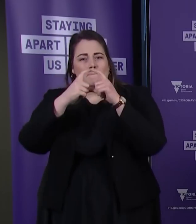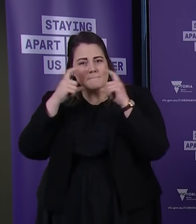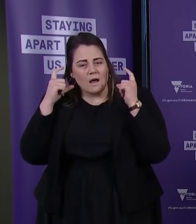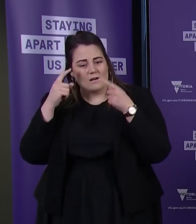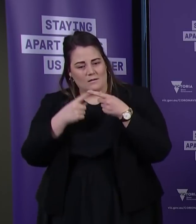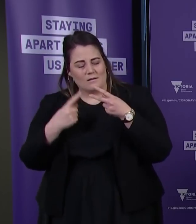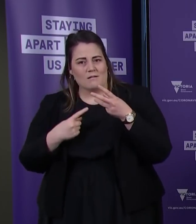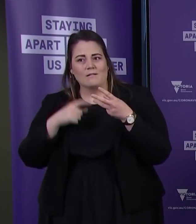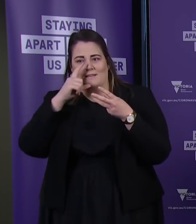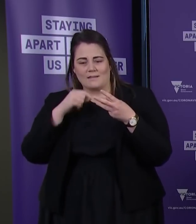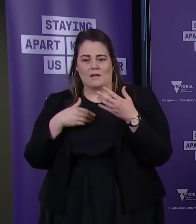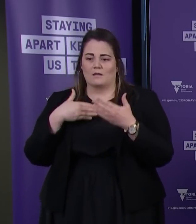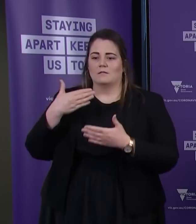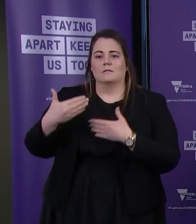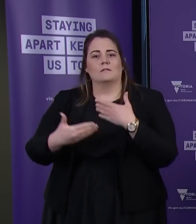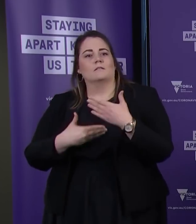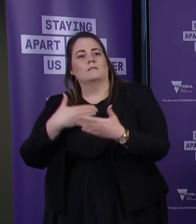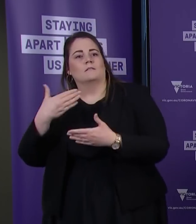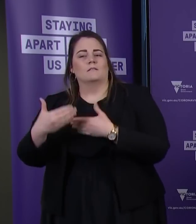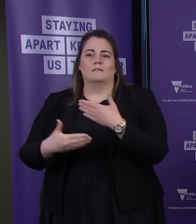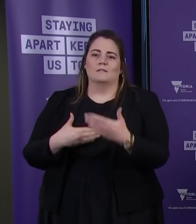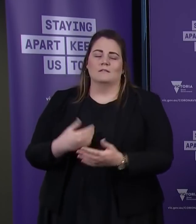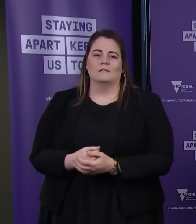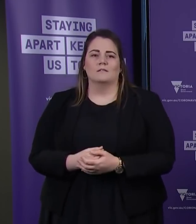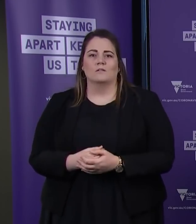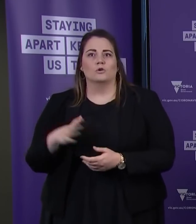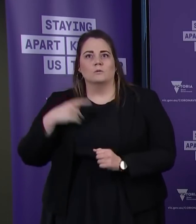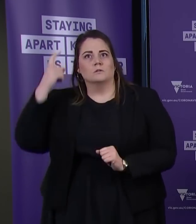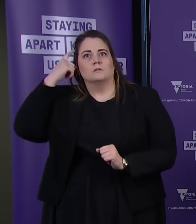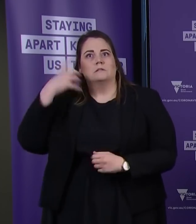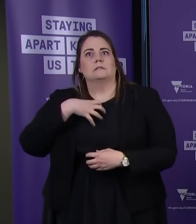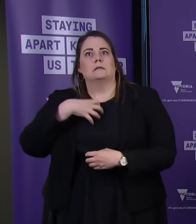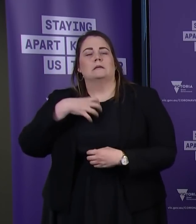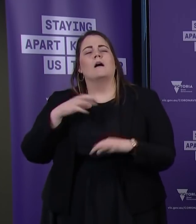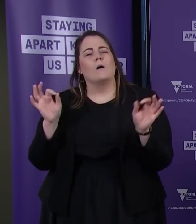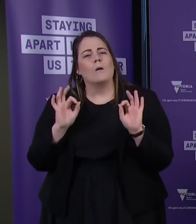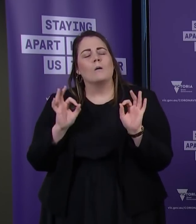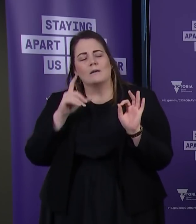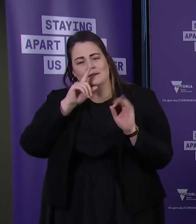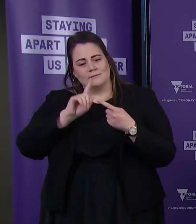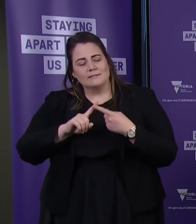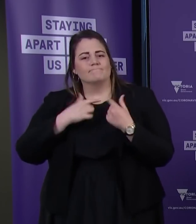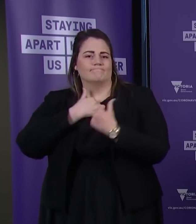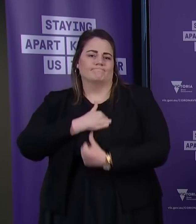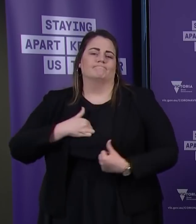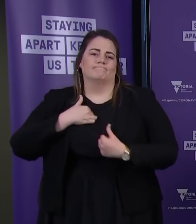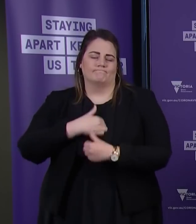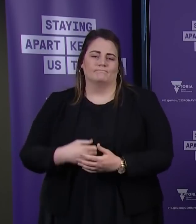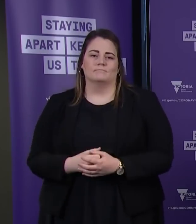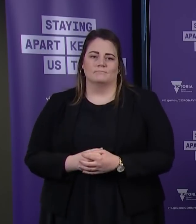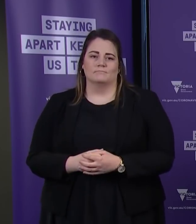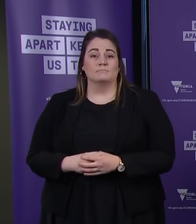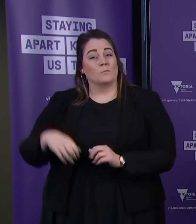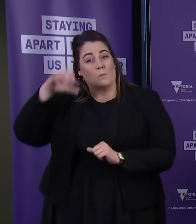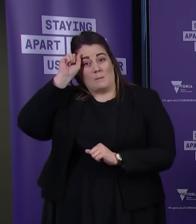go about our lives, and we shouldn't be fearful. The precautionary bit is about the fact that this pandemic started with a